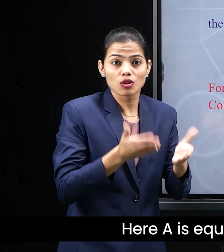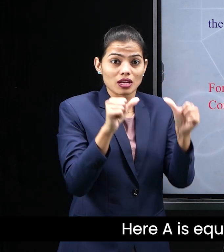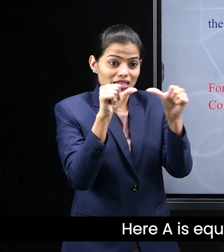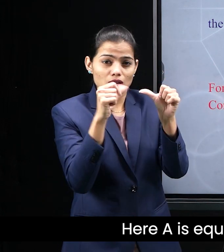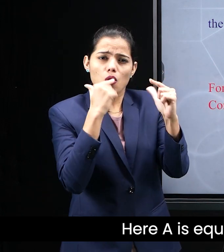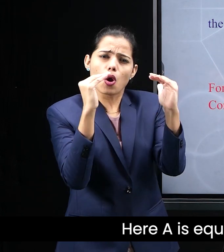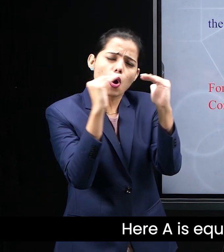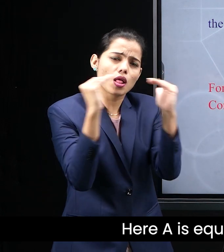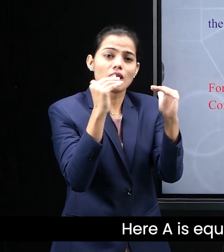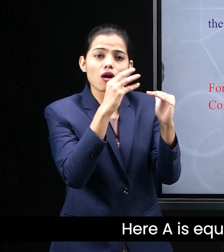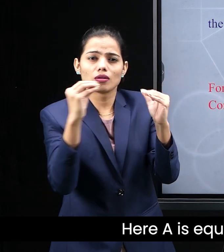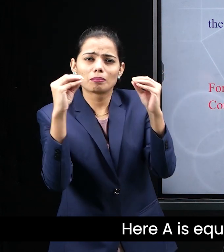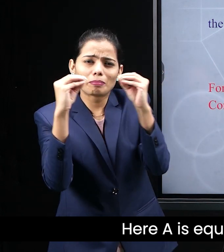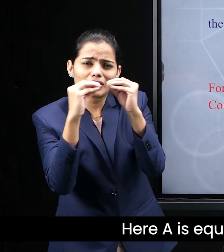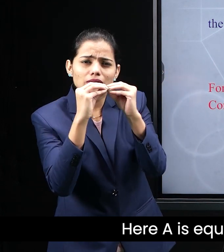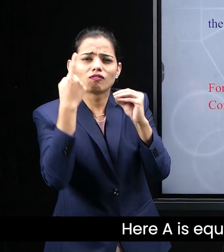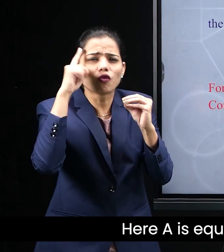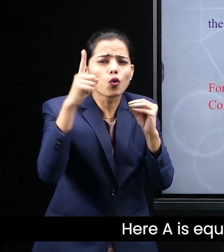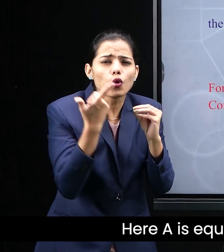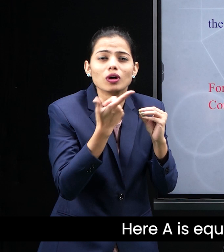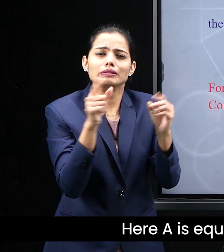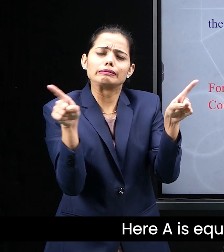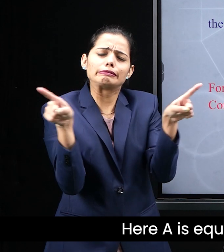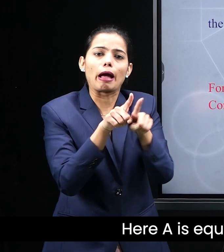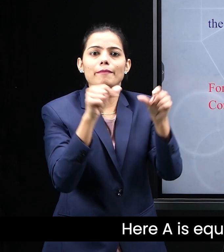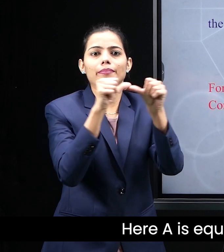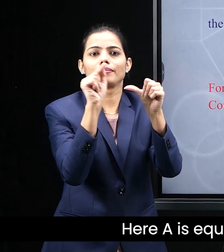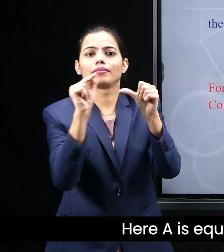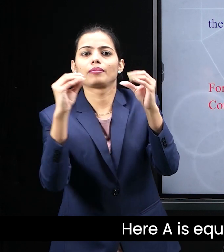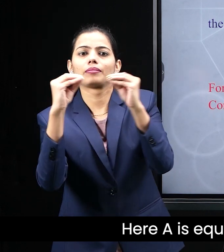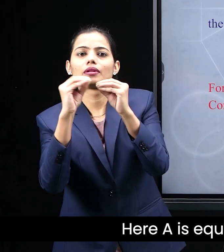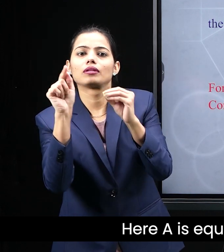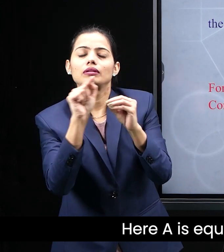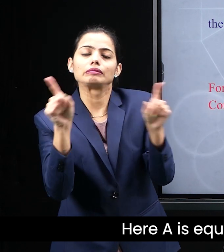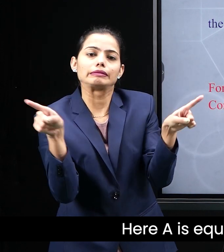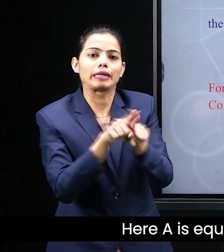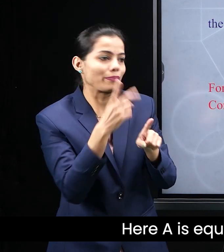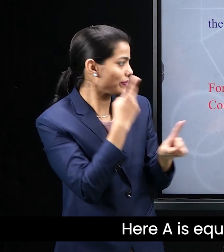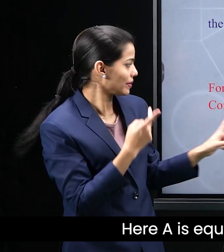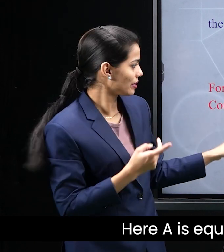Here, A is equivalent to B because n of A is equal to n of B is equal to